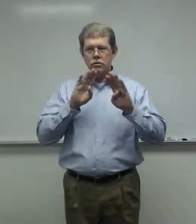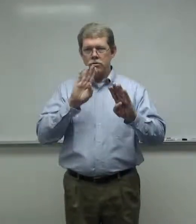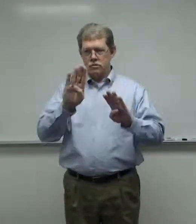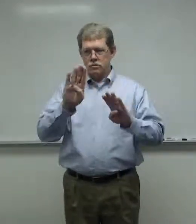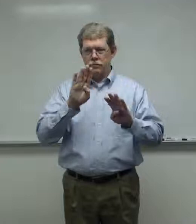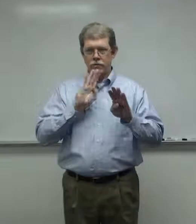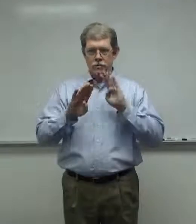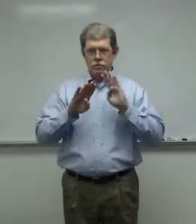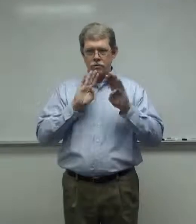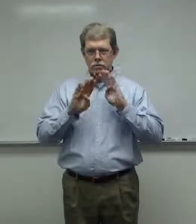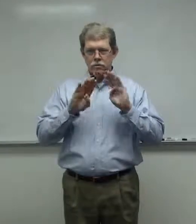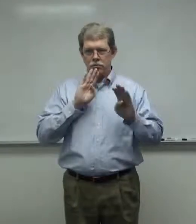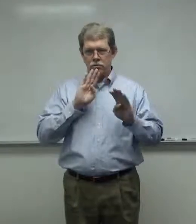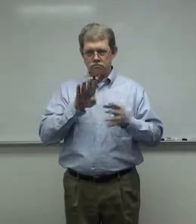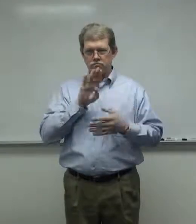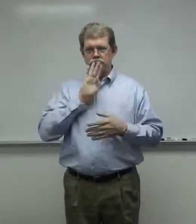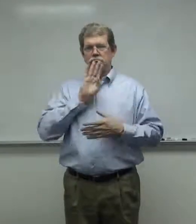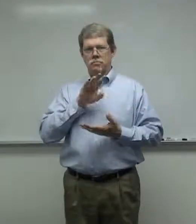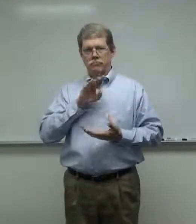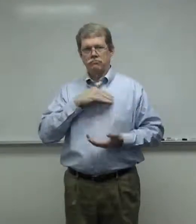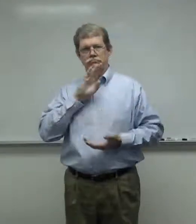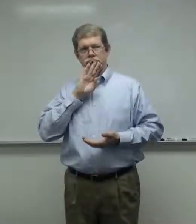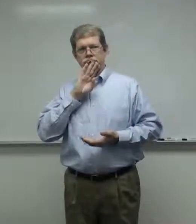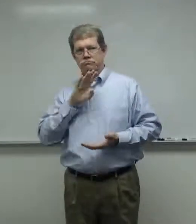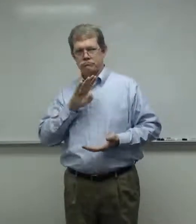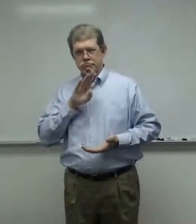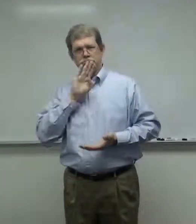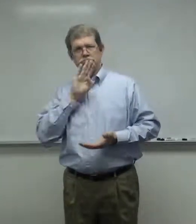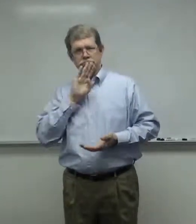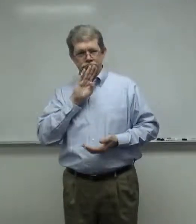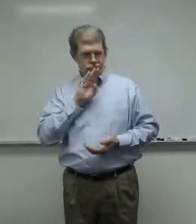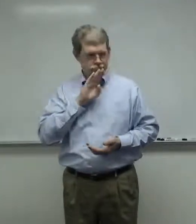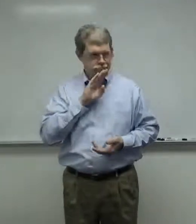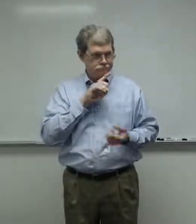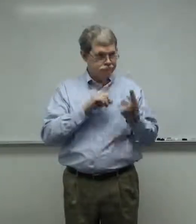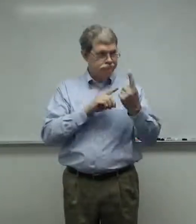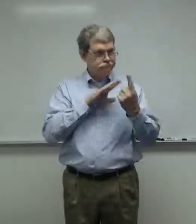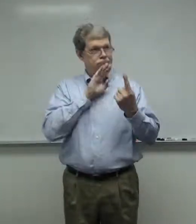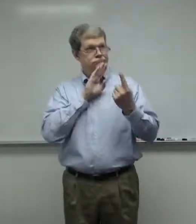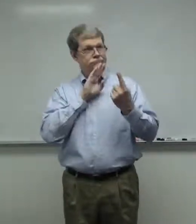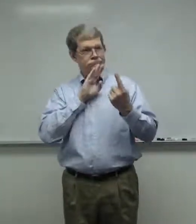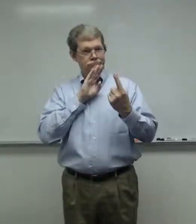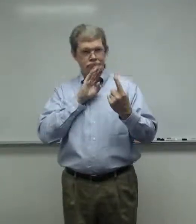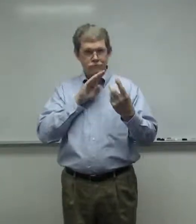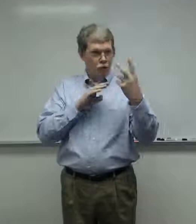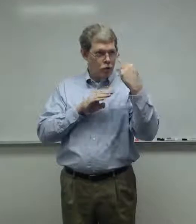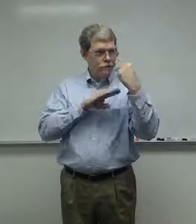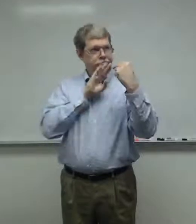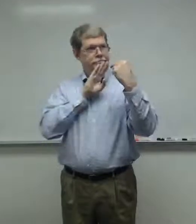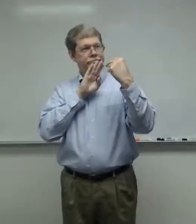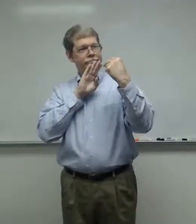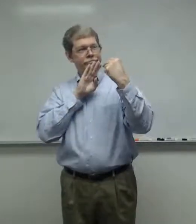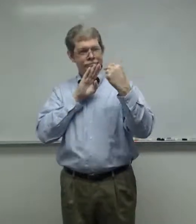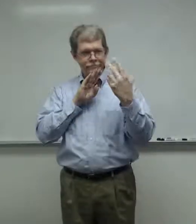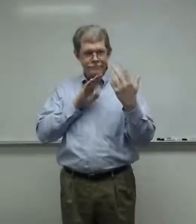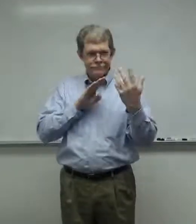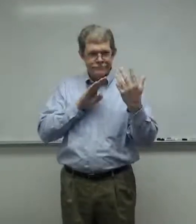Frustrated is smack yourself. Okay, hit that wall. You know, frustration. It can be a person. It can be